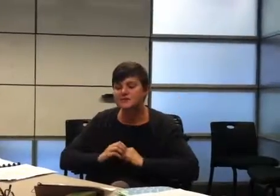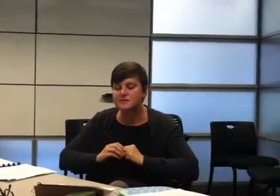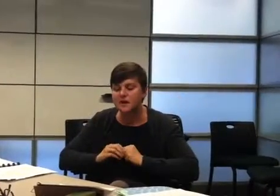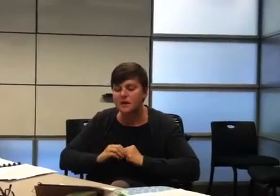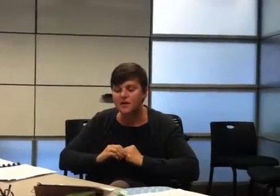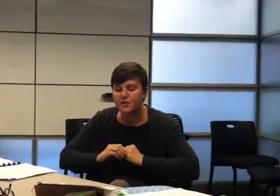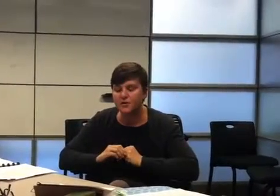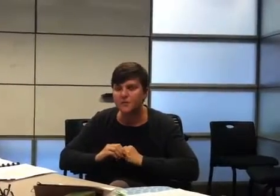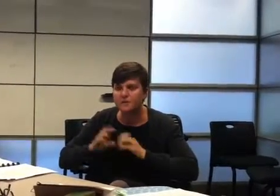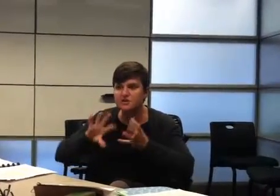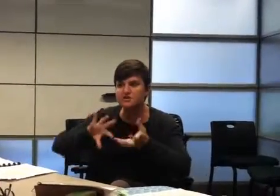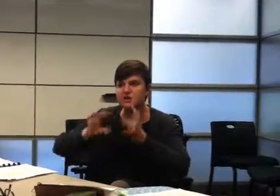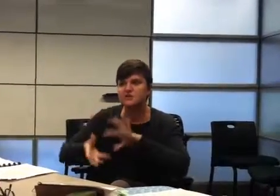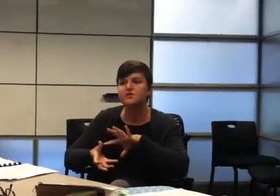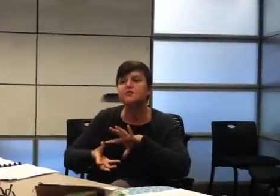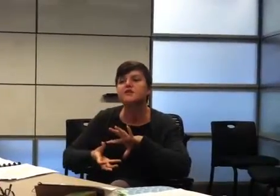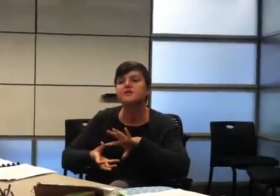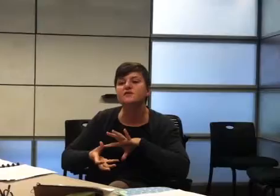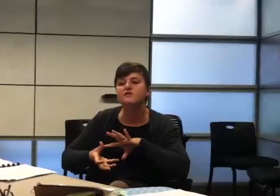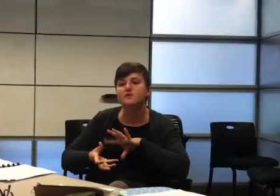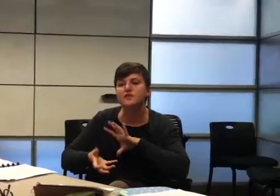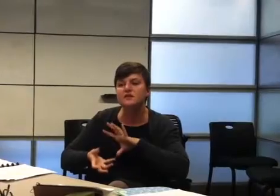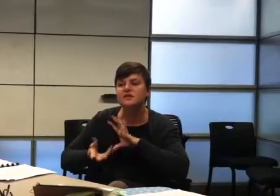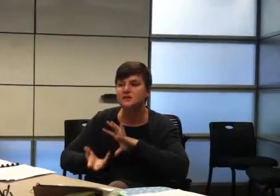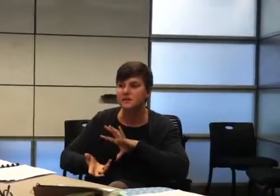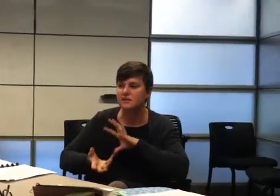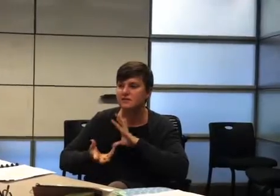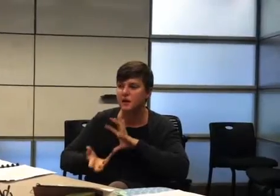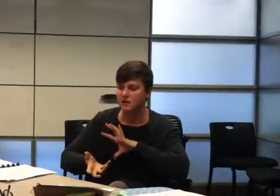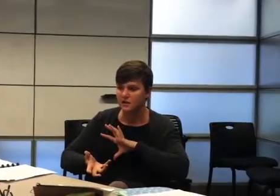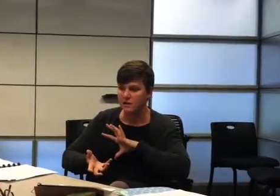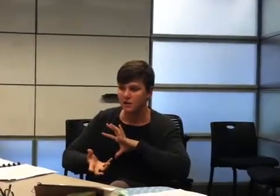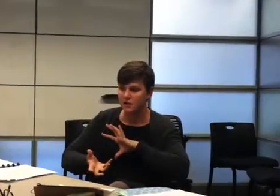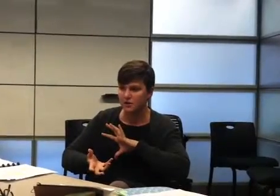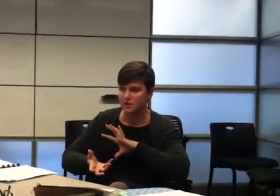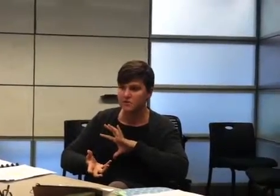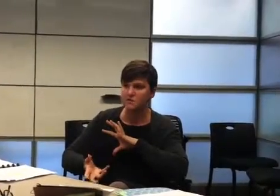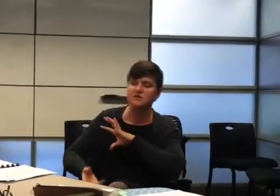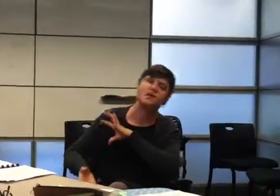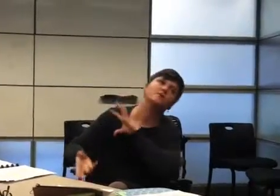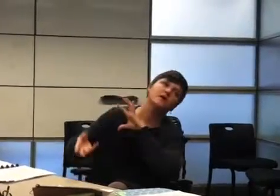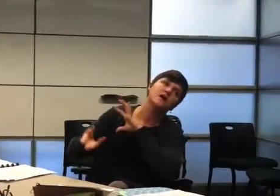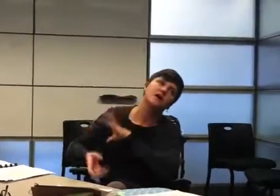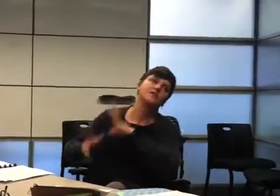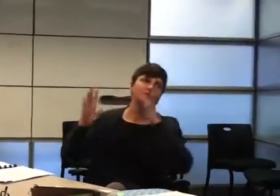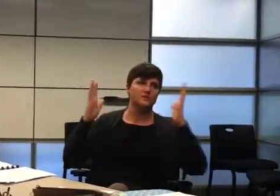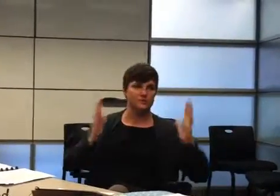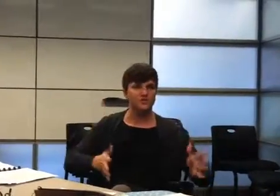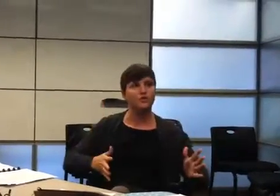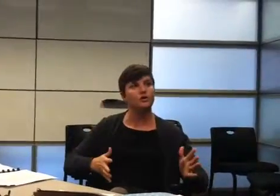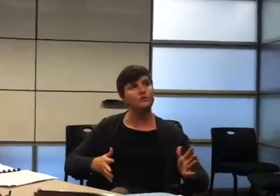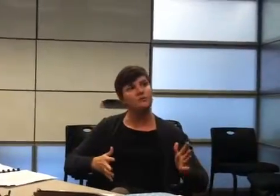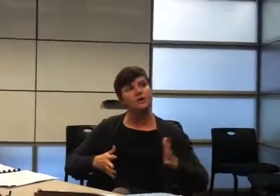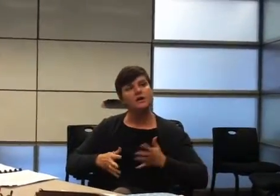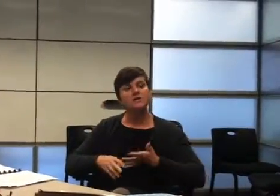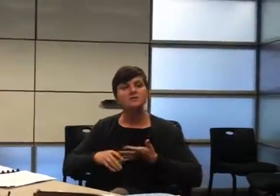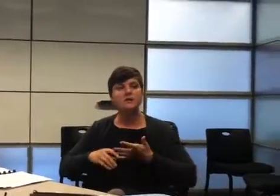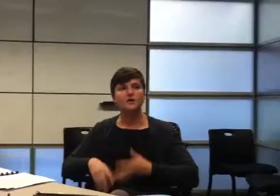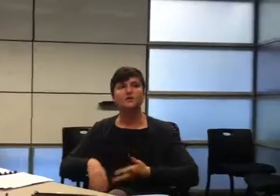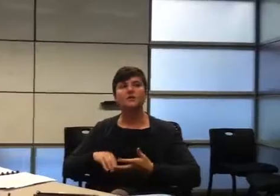is to transform whatever they're reading, thinking, talking about into some other form. So